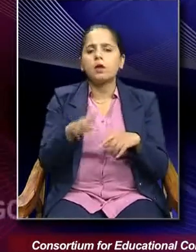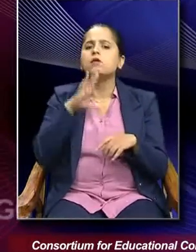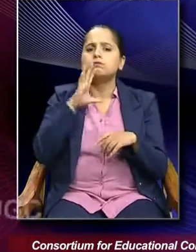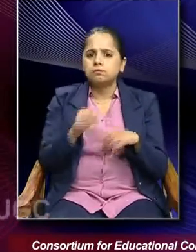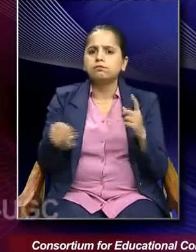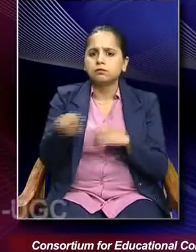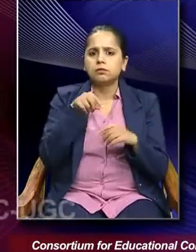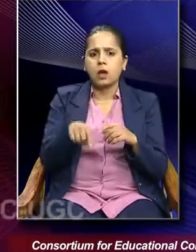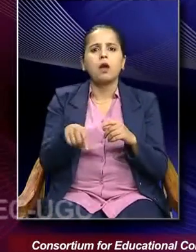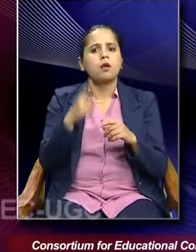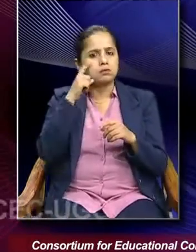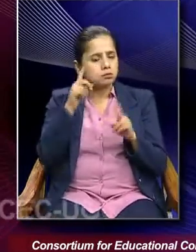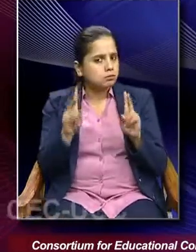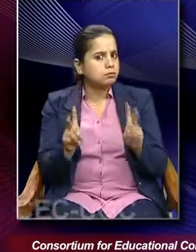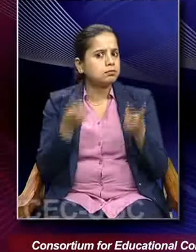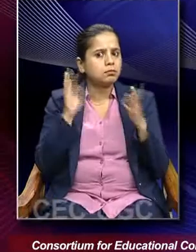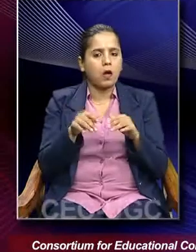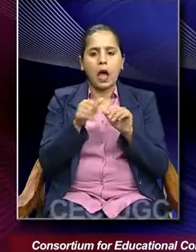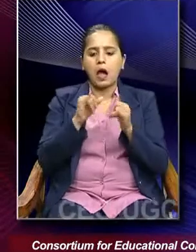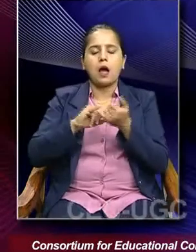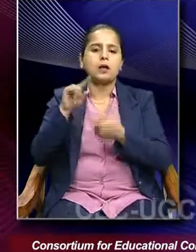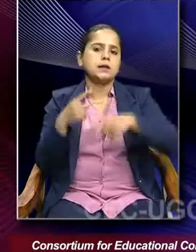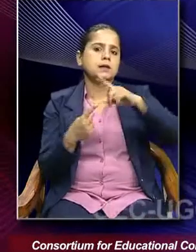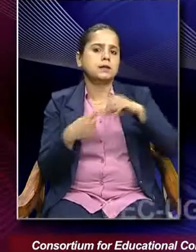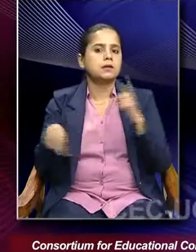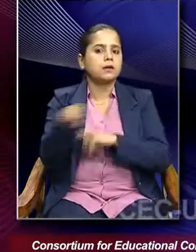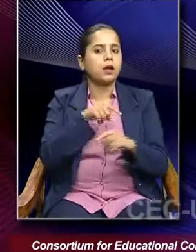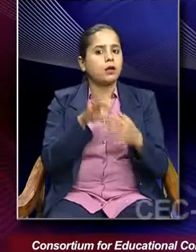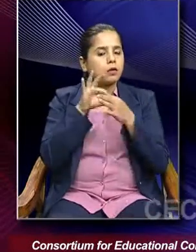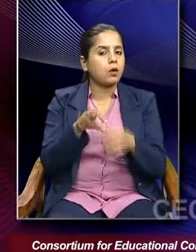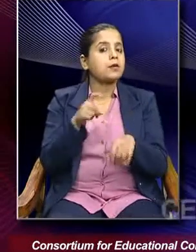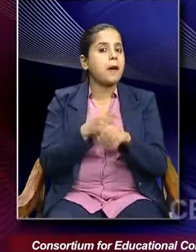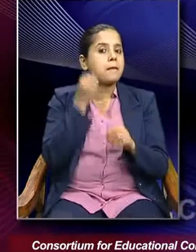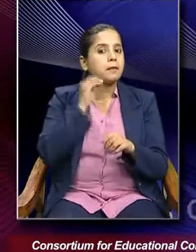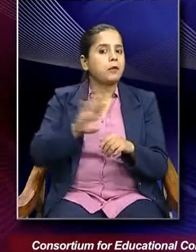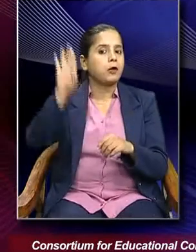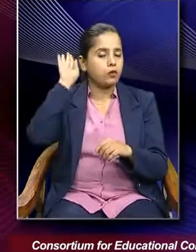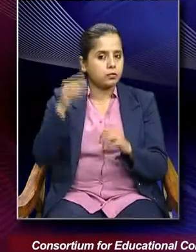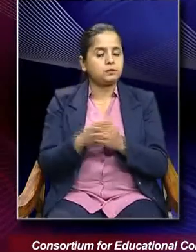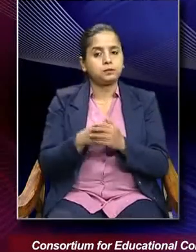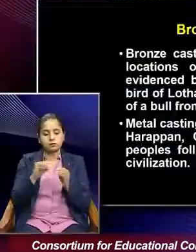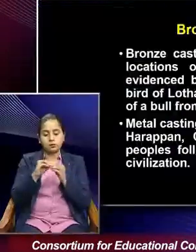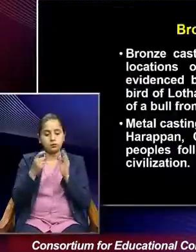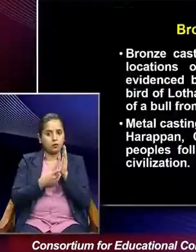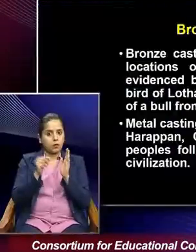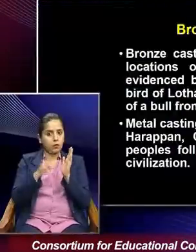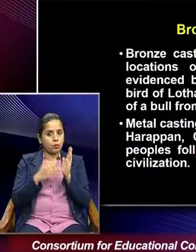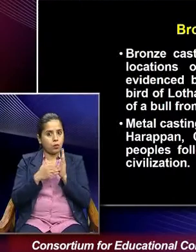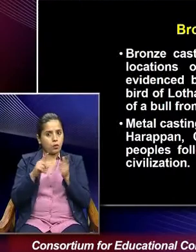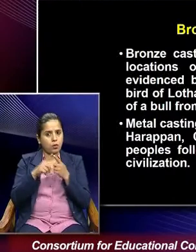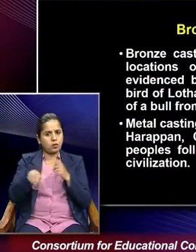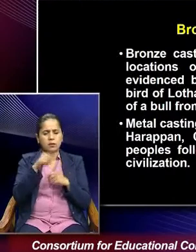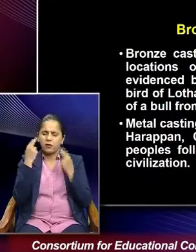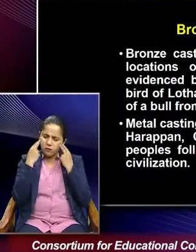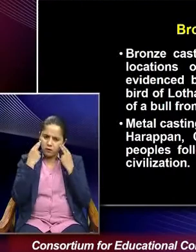definitely aesthetic assets belonging to this period. Bronze casting was